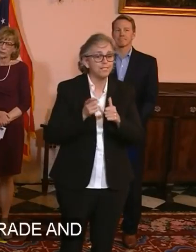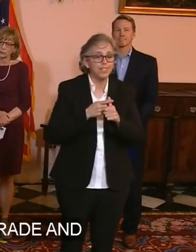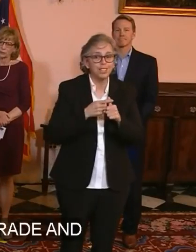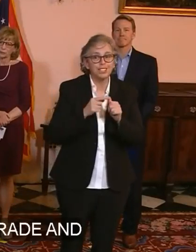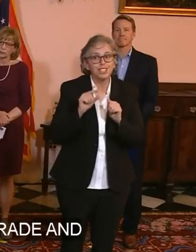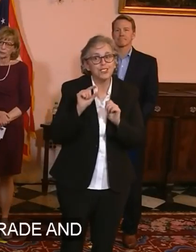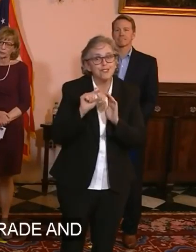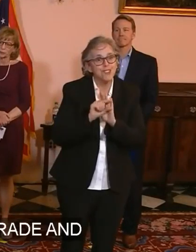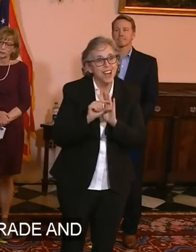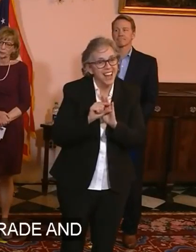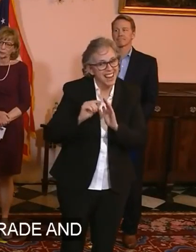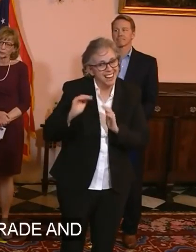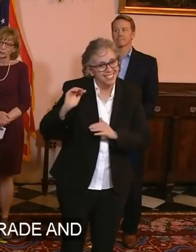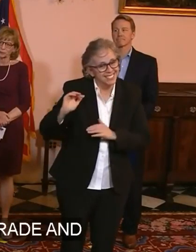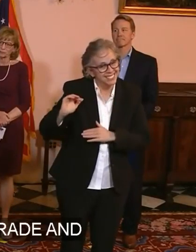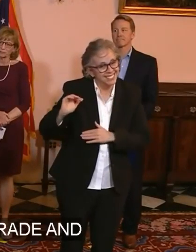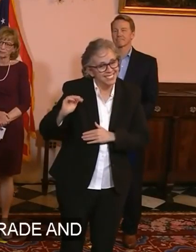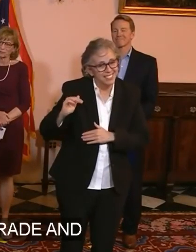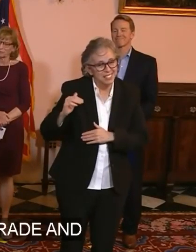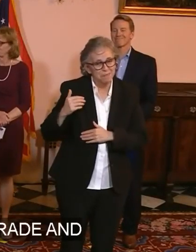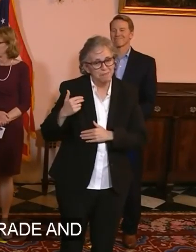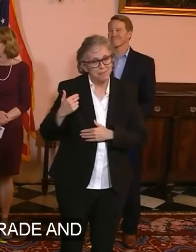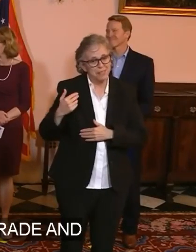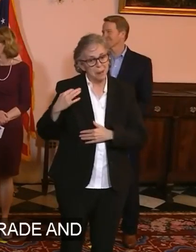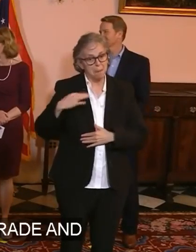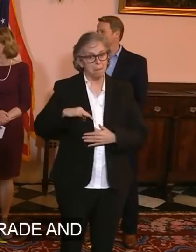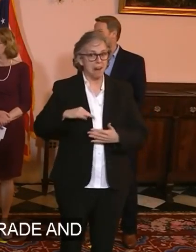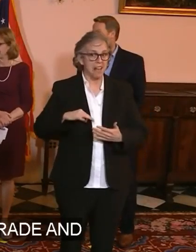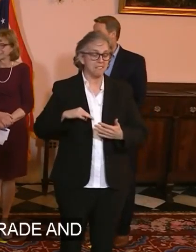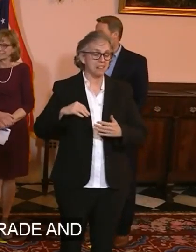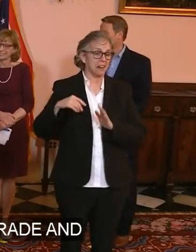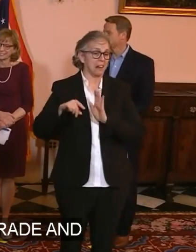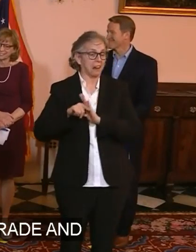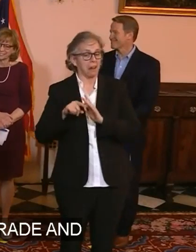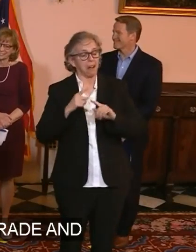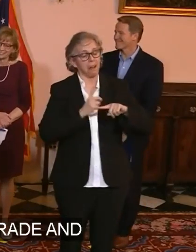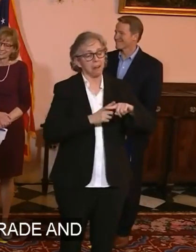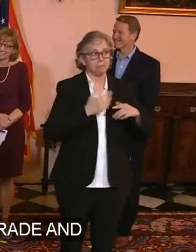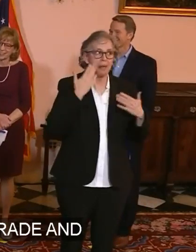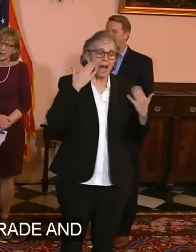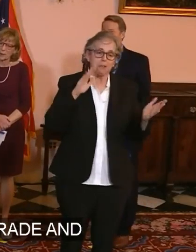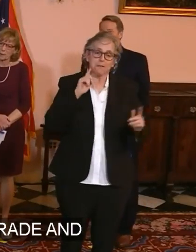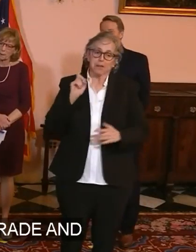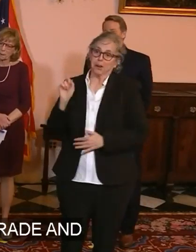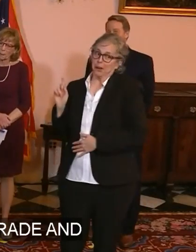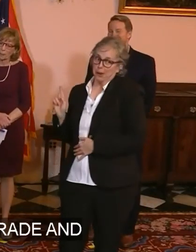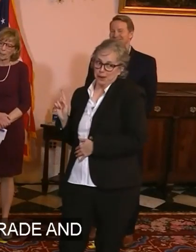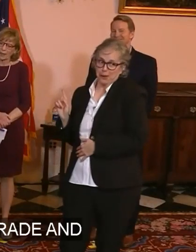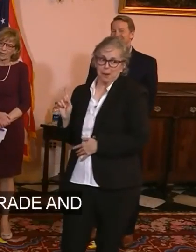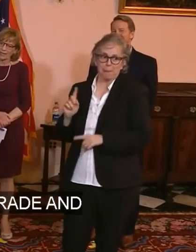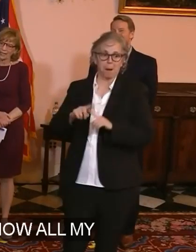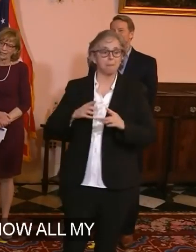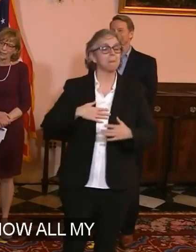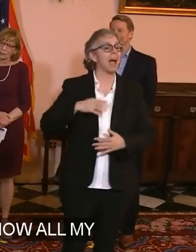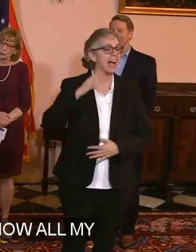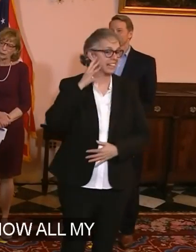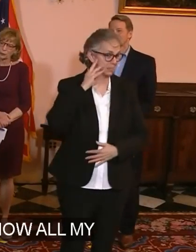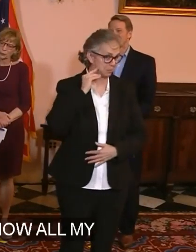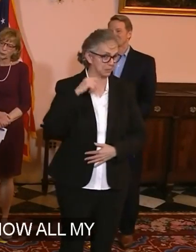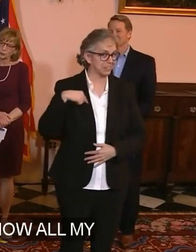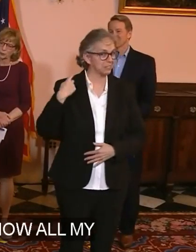advantage or disadvantage that she knows a lot about me and knows all my grades throughout the years.